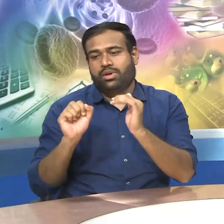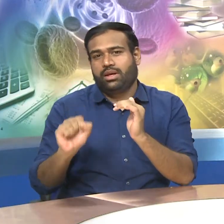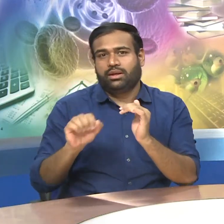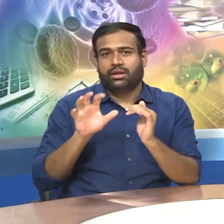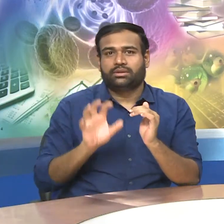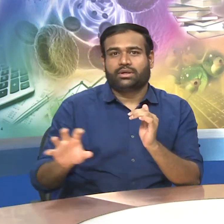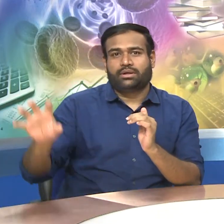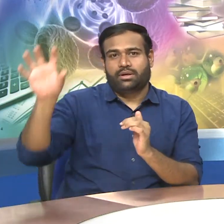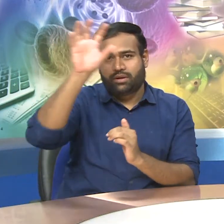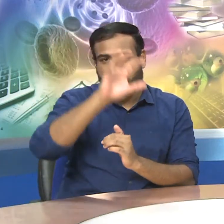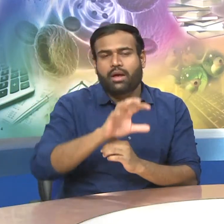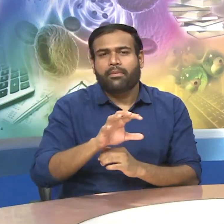It's state level.